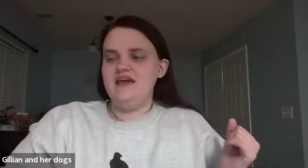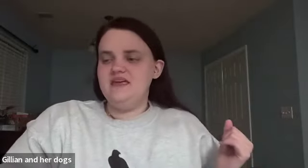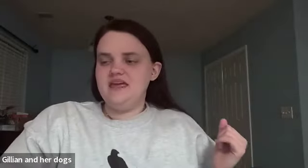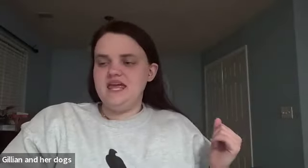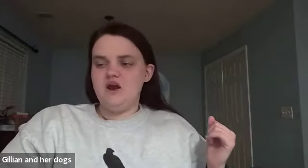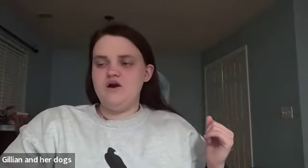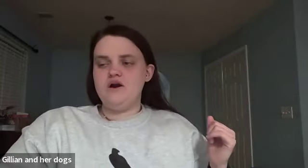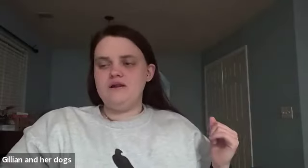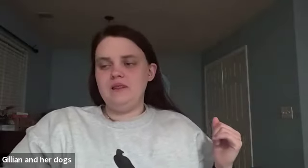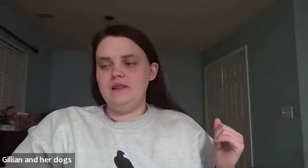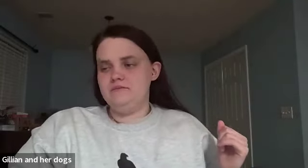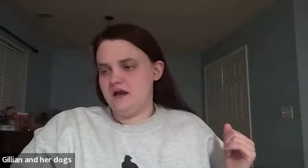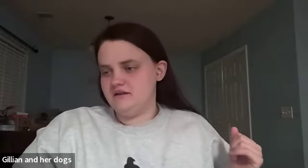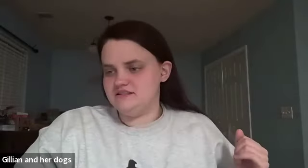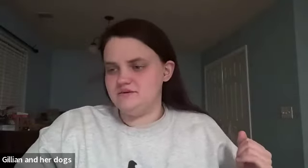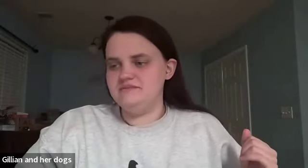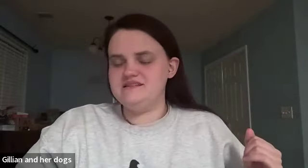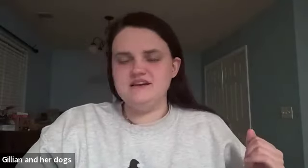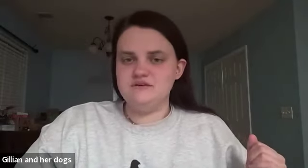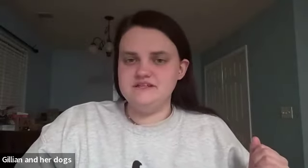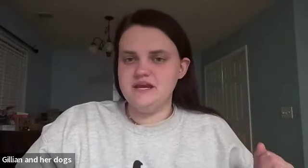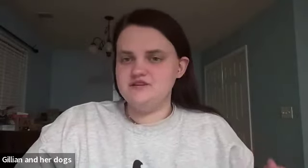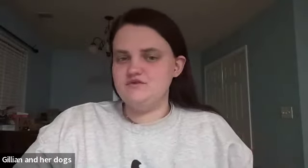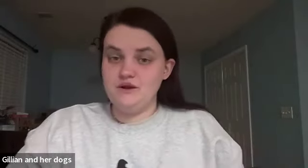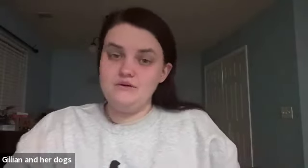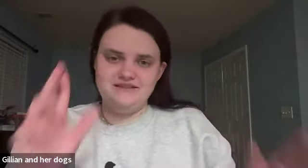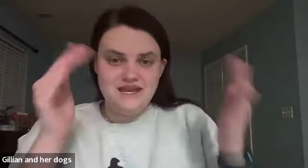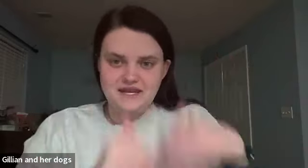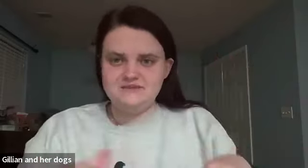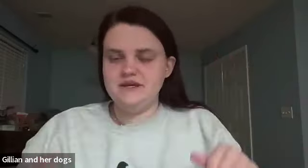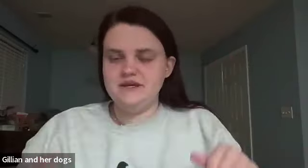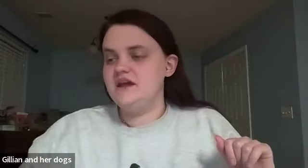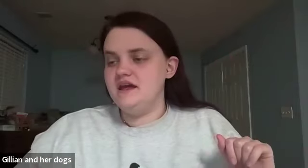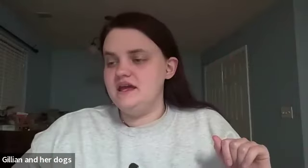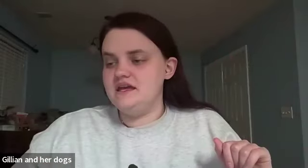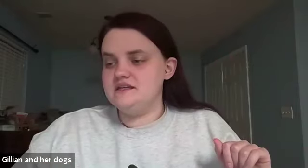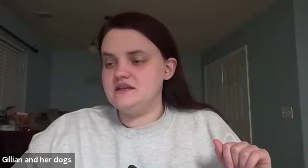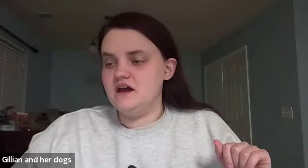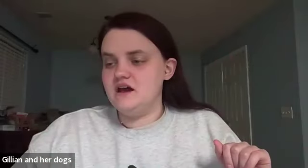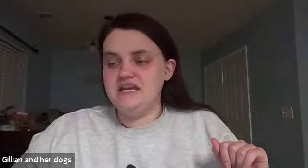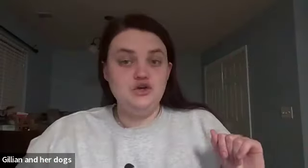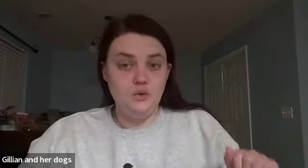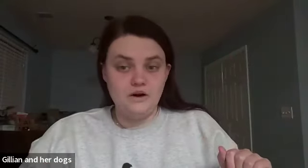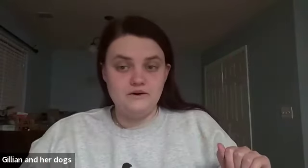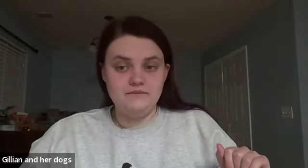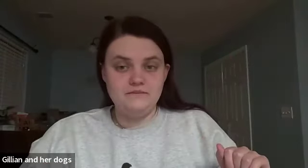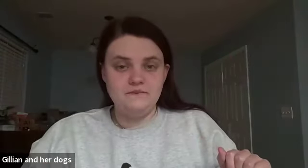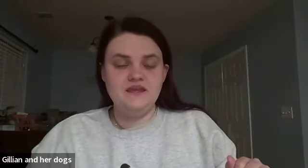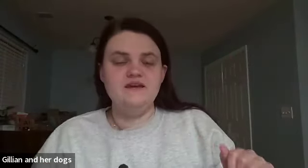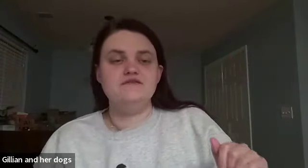And then our, not last one, it's the last one of this page before we go on to the next page, is ignore.